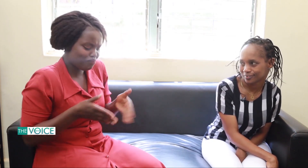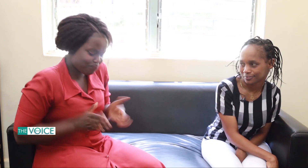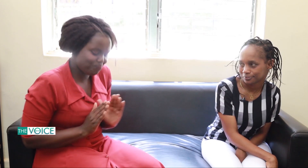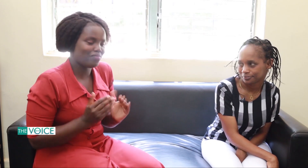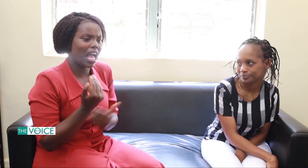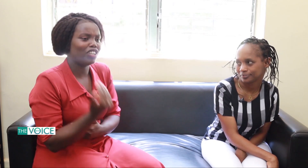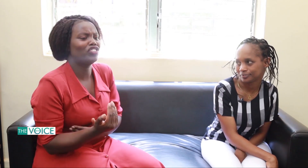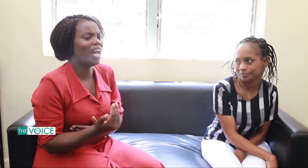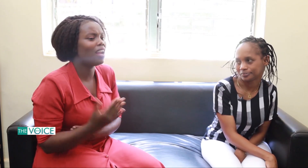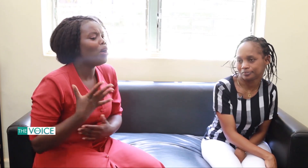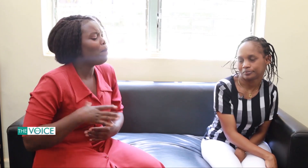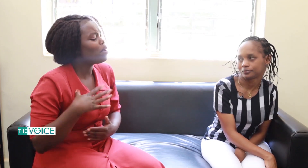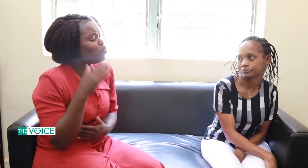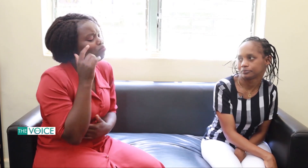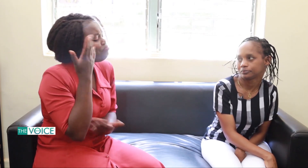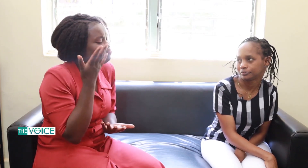Where you stayed?